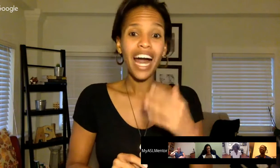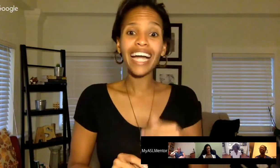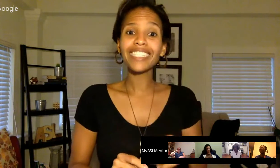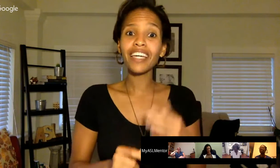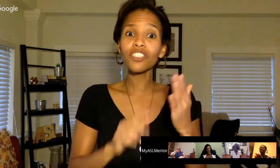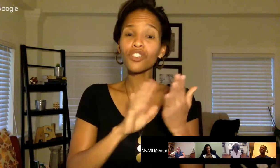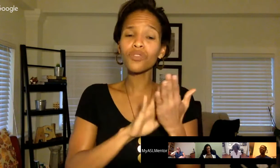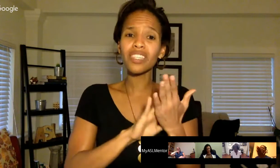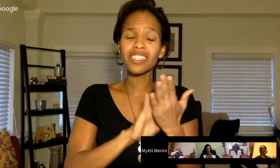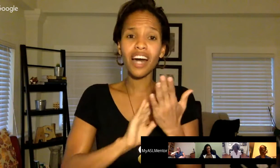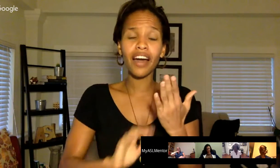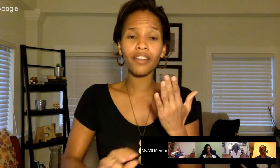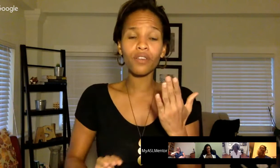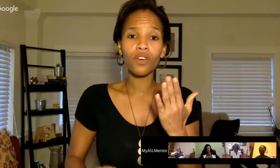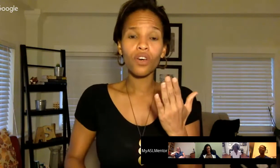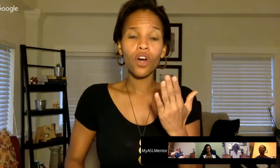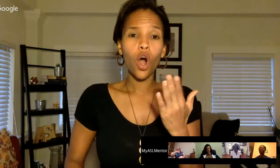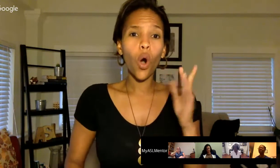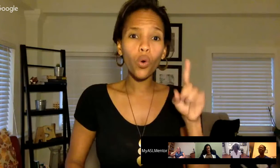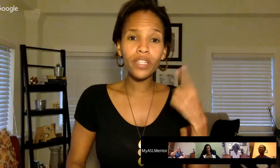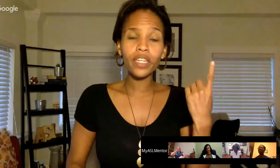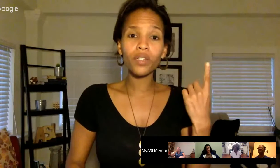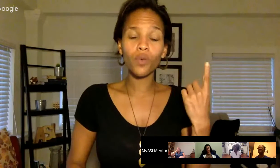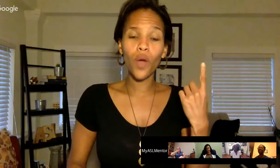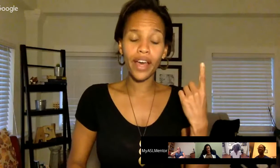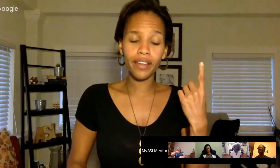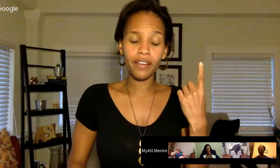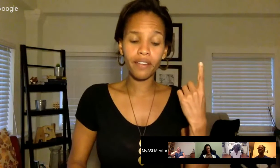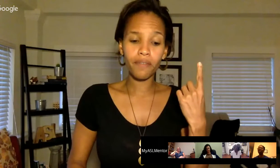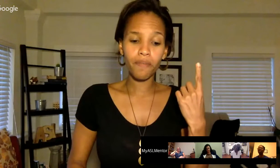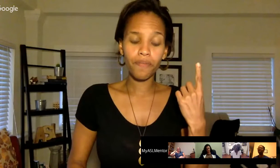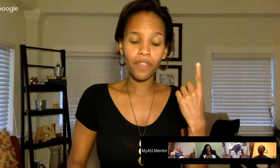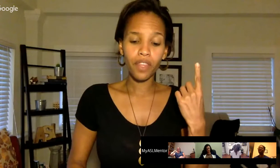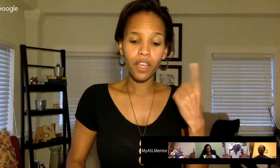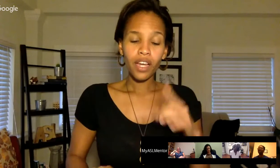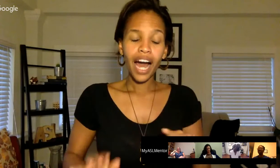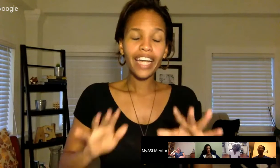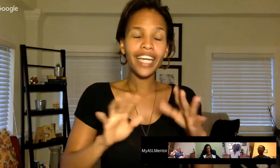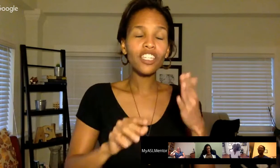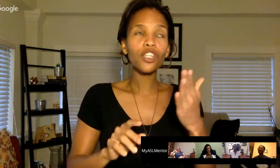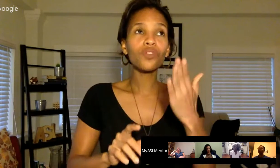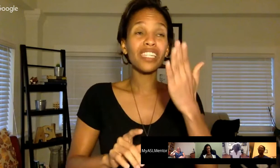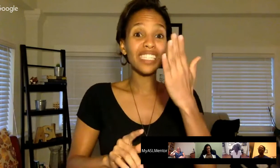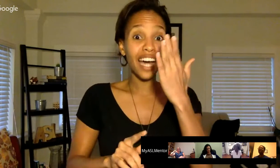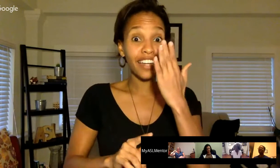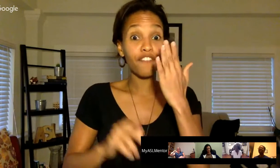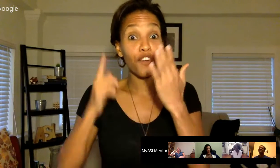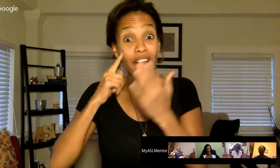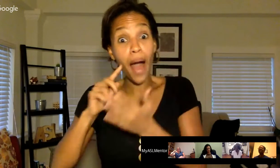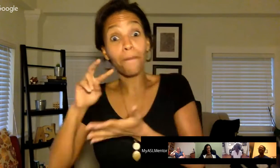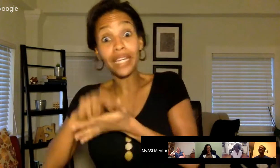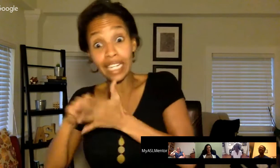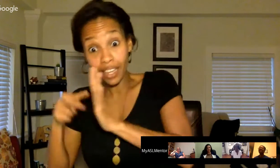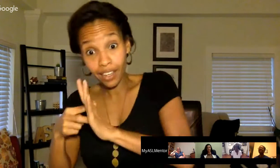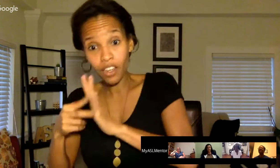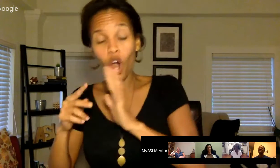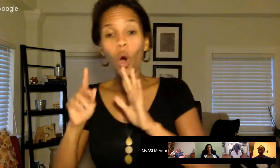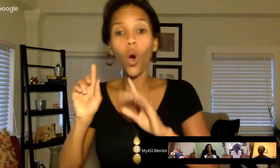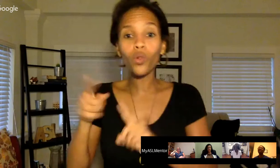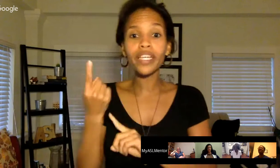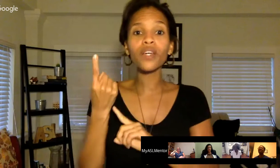up. I tend to use this sign only when, I tend to use this sign for that